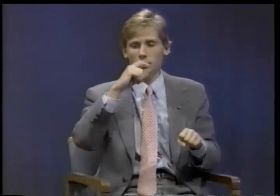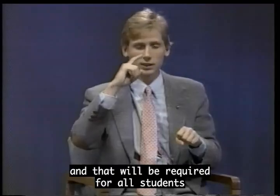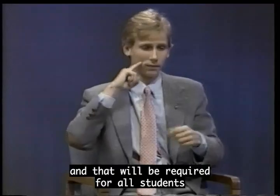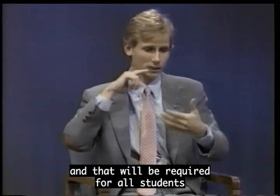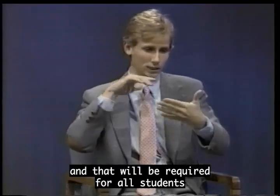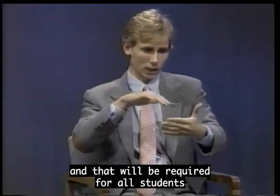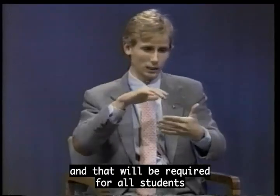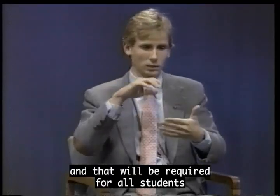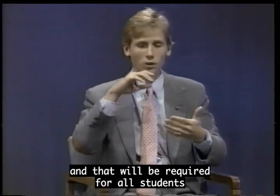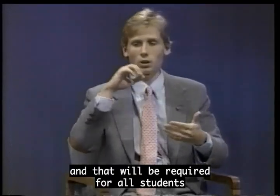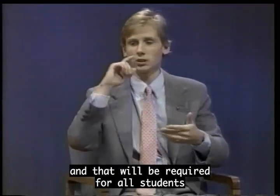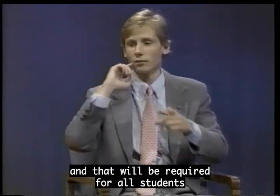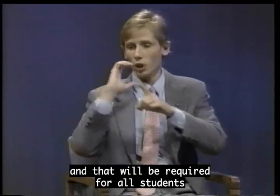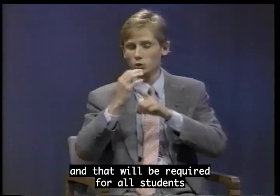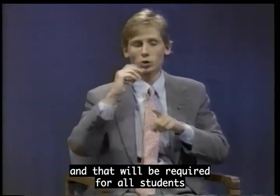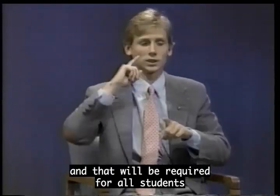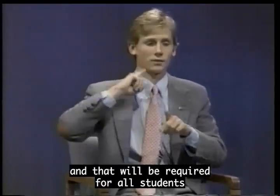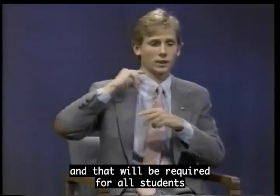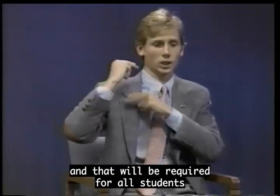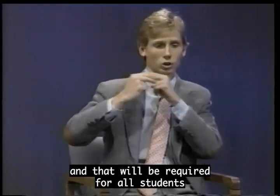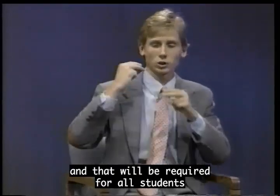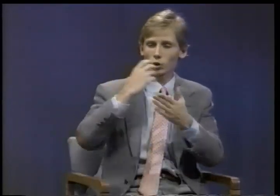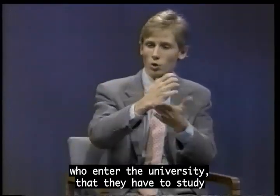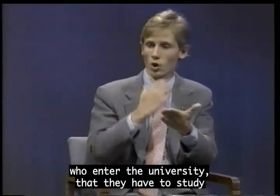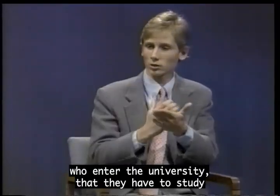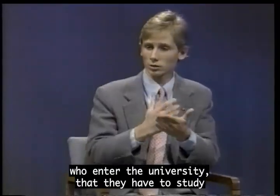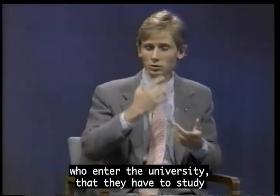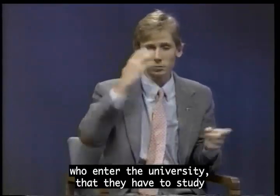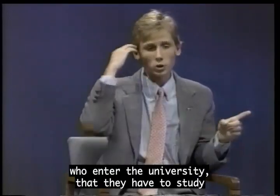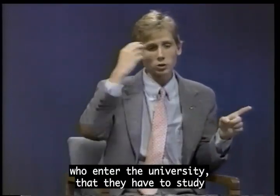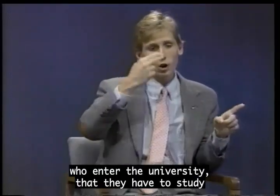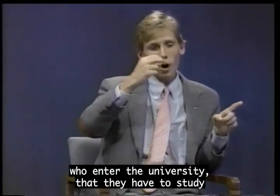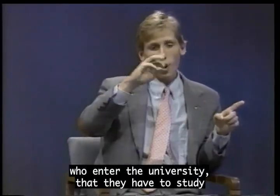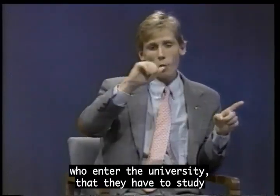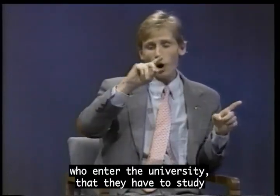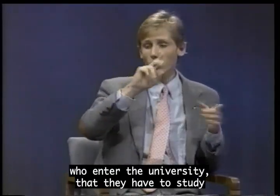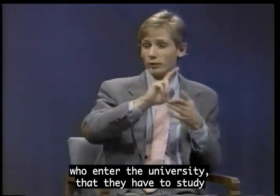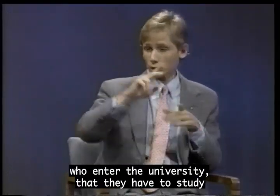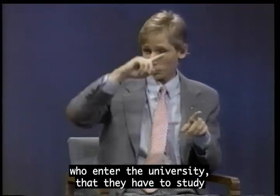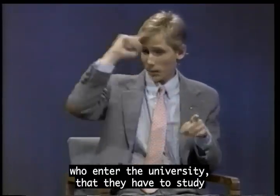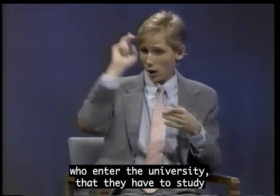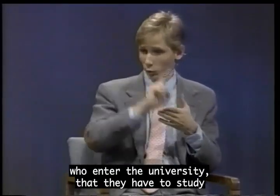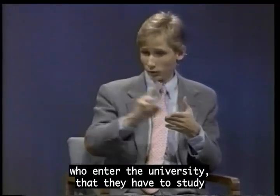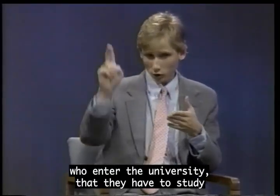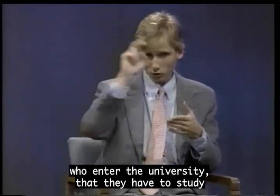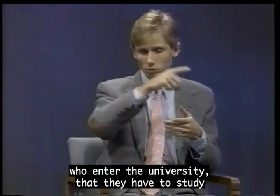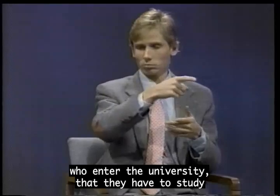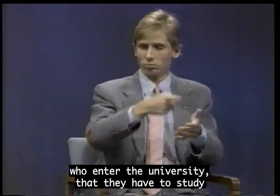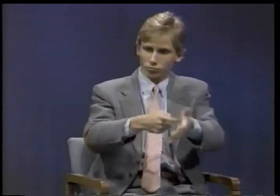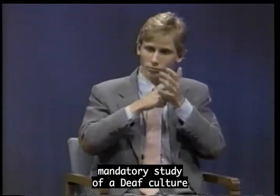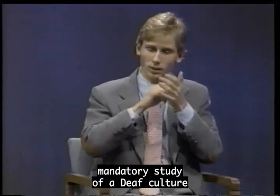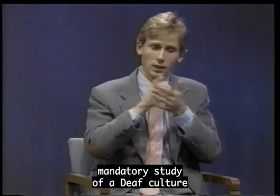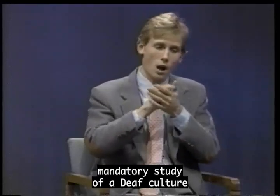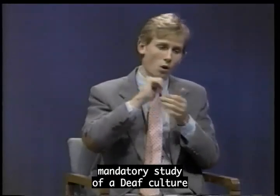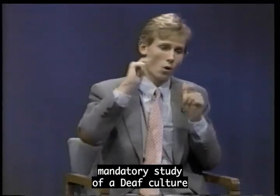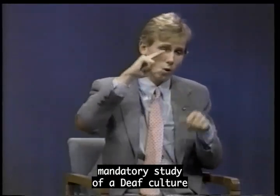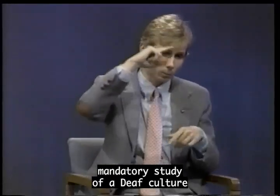all students who enter the university, that they have to study, mandatory study of a deaf culture or